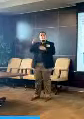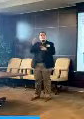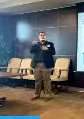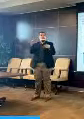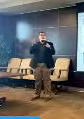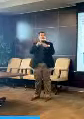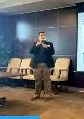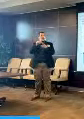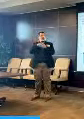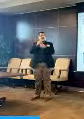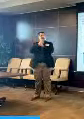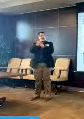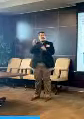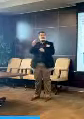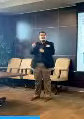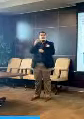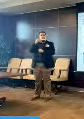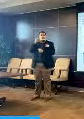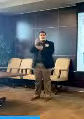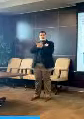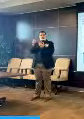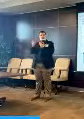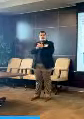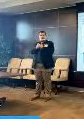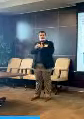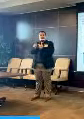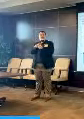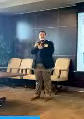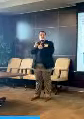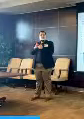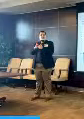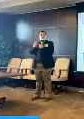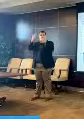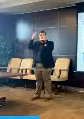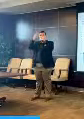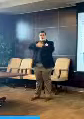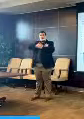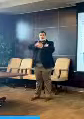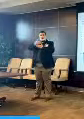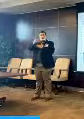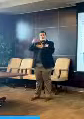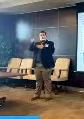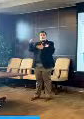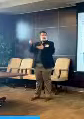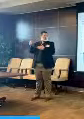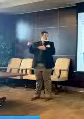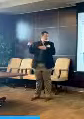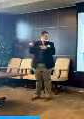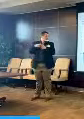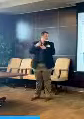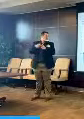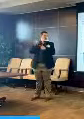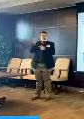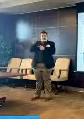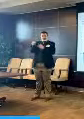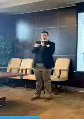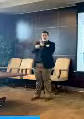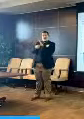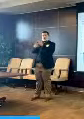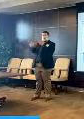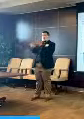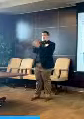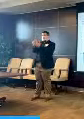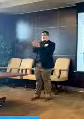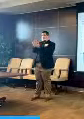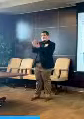that are enrolled in the Safer at Home program, and then the darker purple color here really represents the new referrals